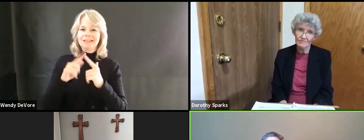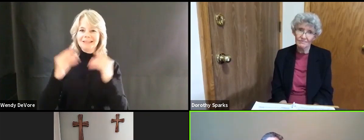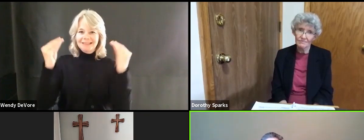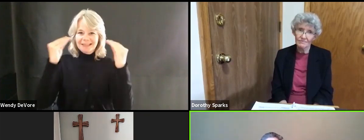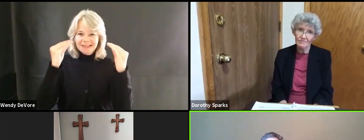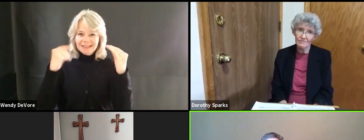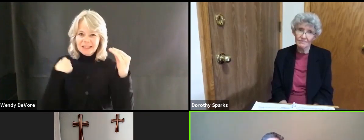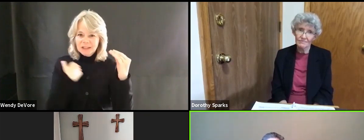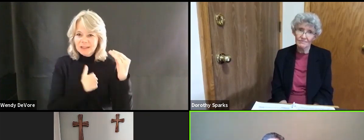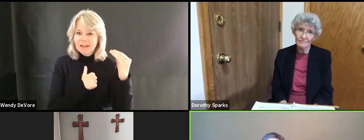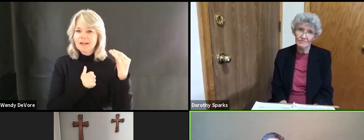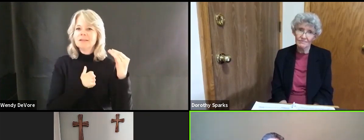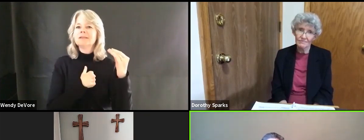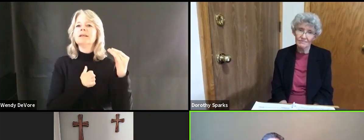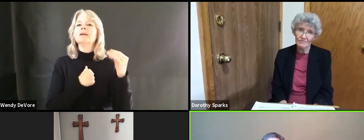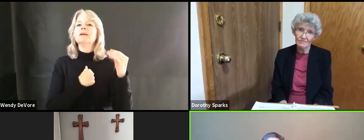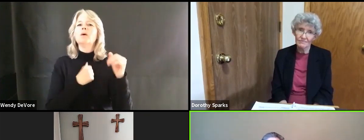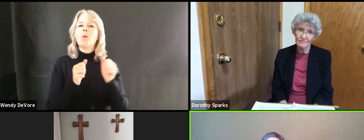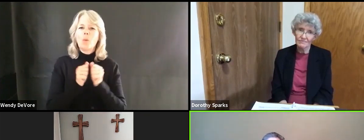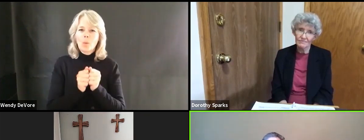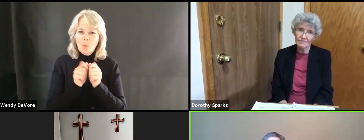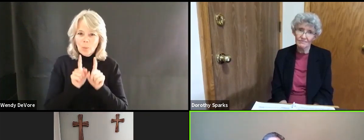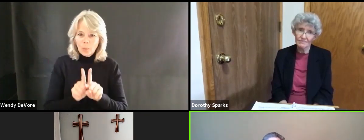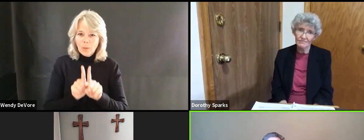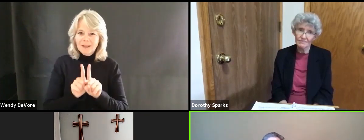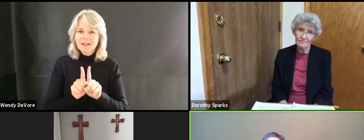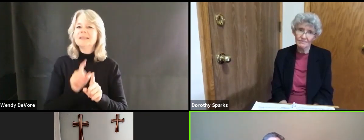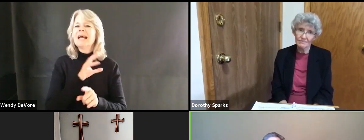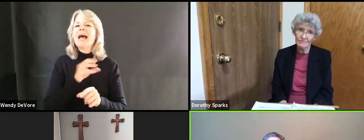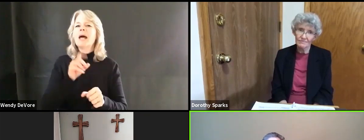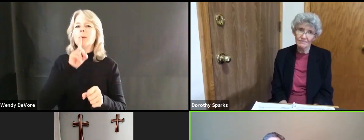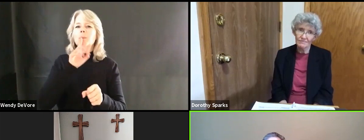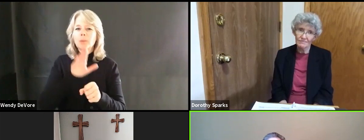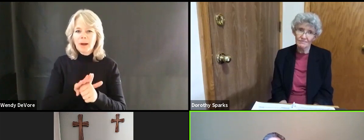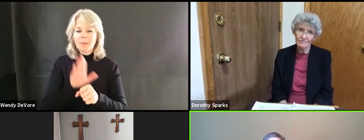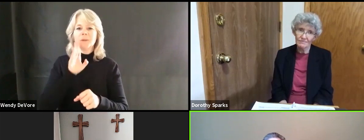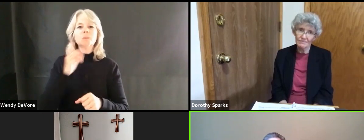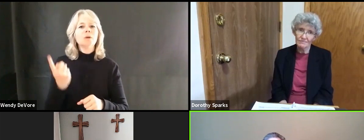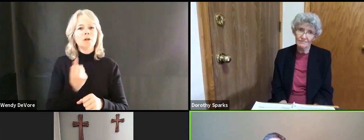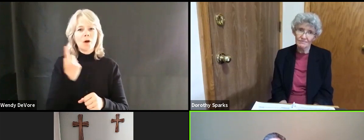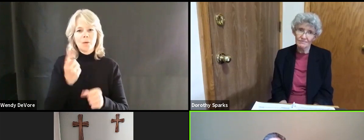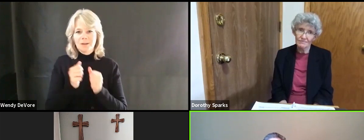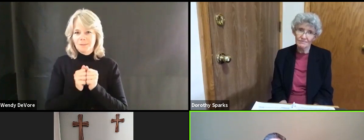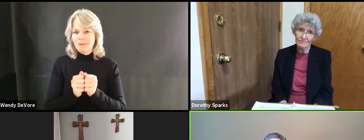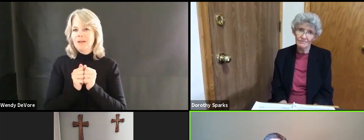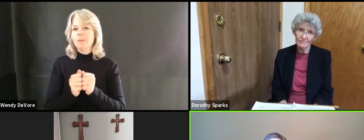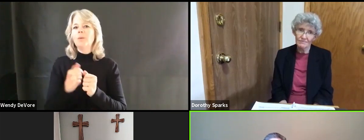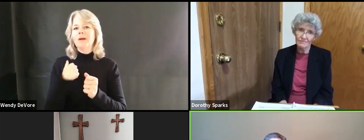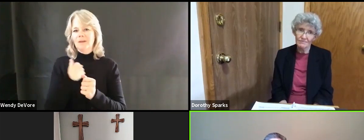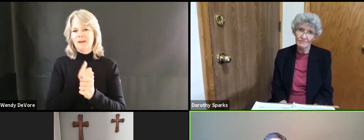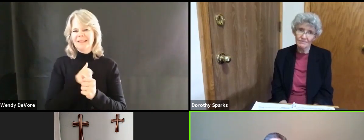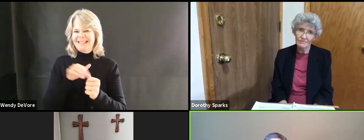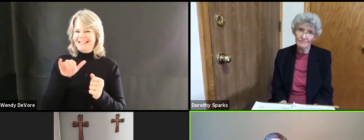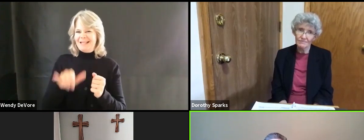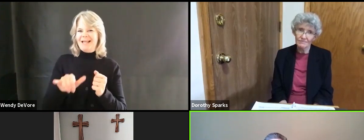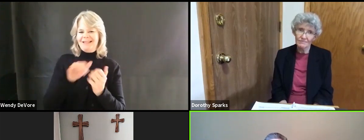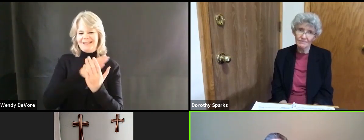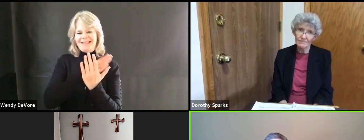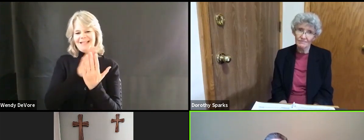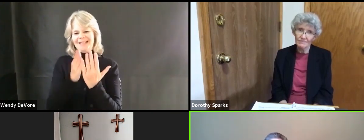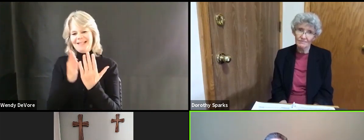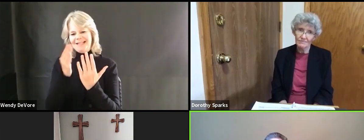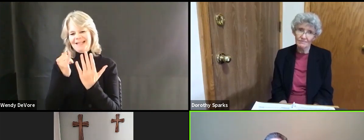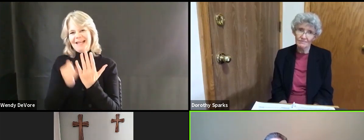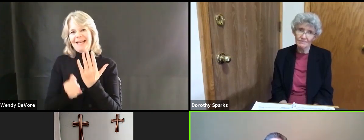to continue to be with us, that comes at the end of the Gospel of Matthew.